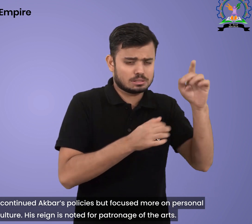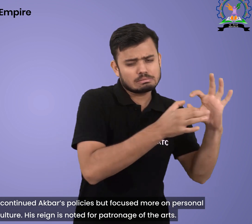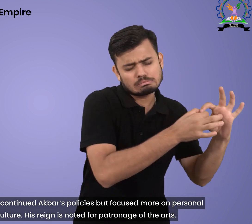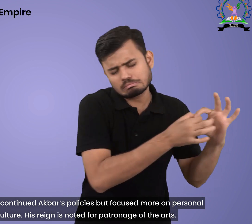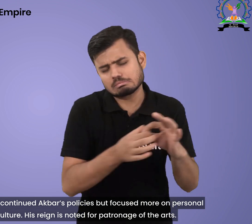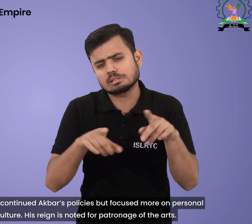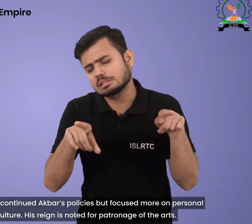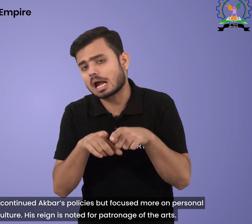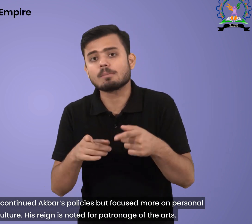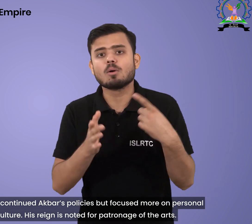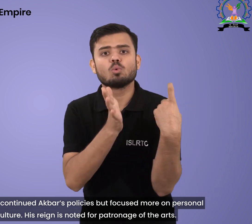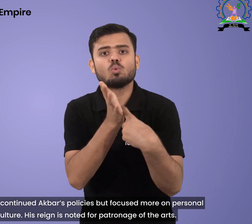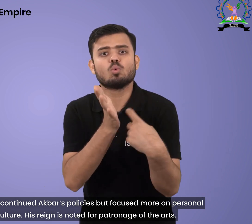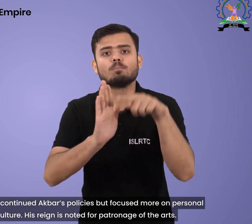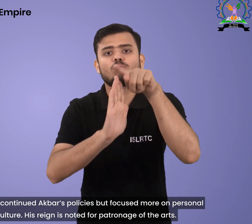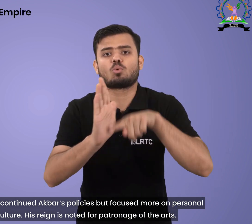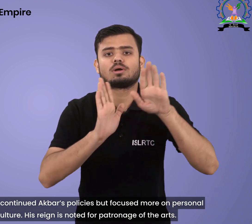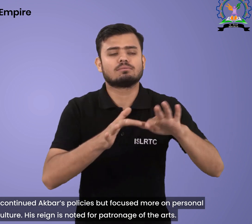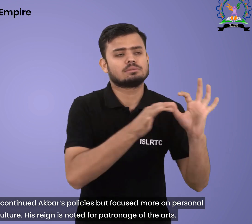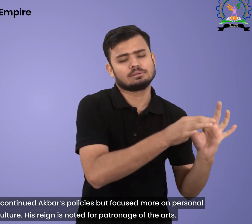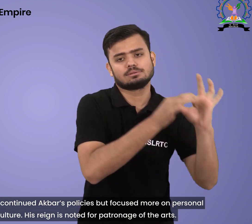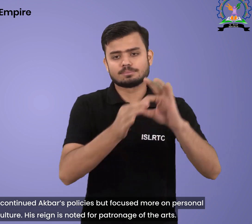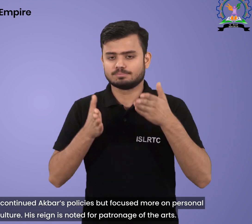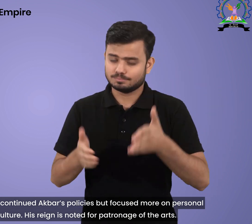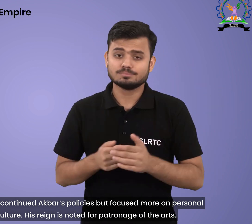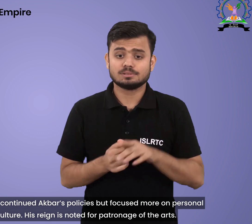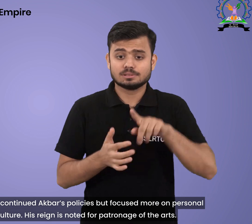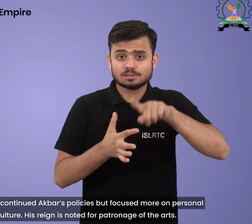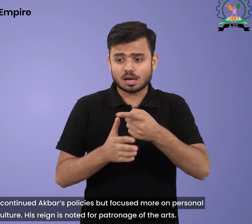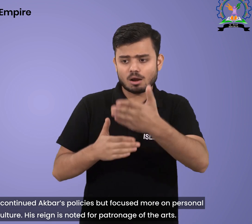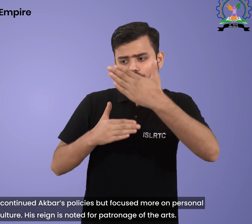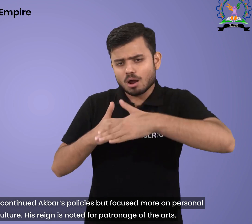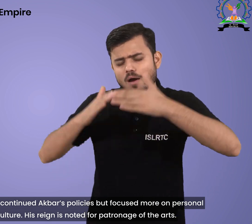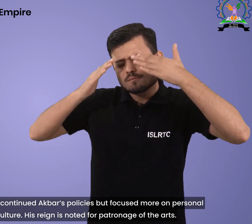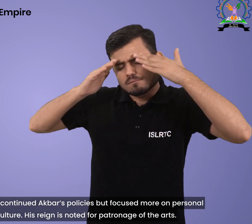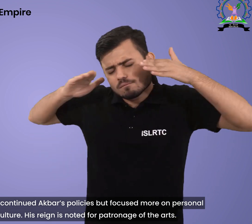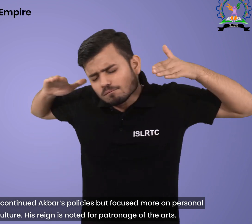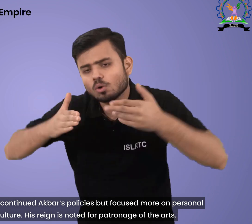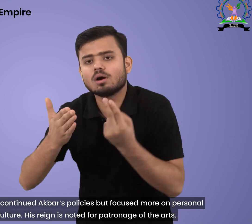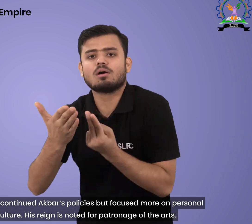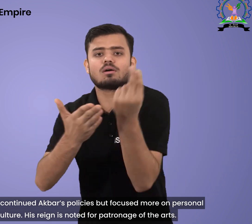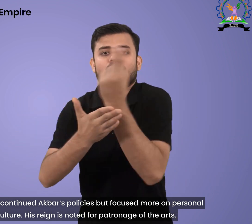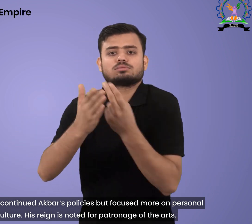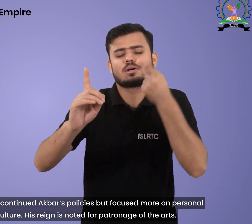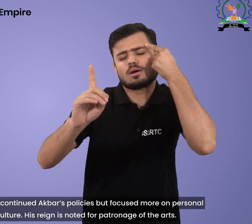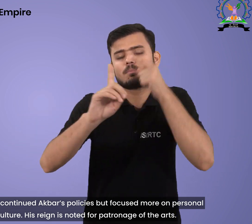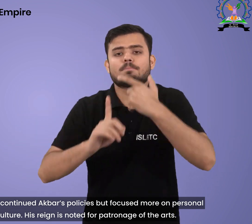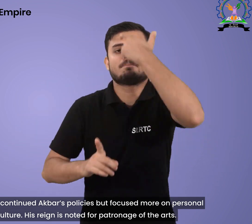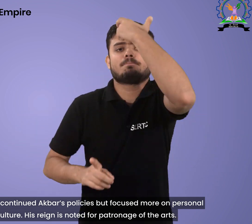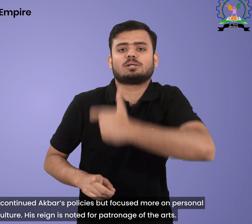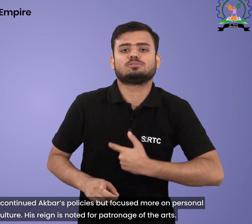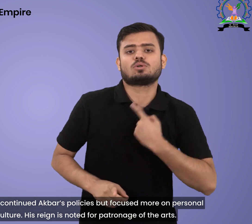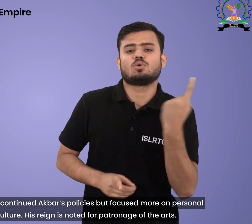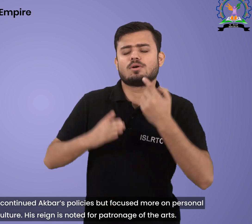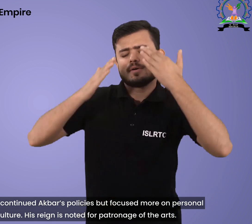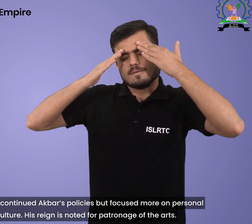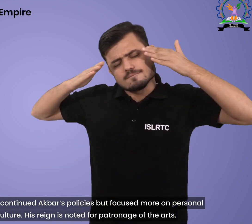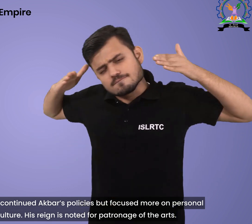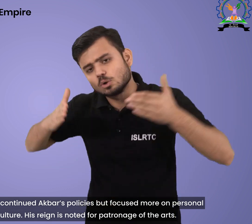policies but focused more on personal interests such as art and culture. His reign is noted for patronage of the